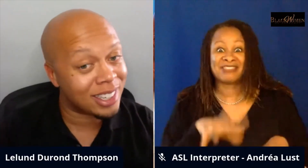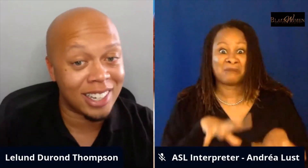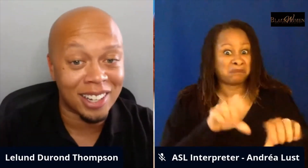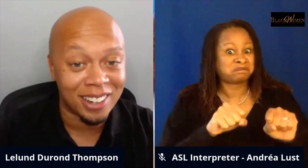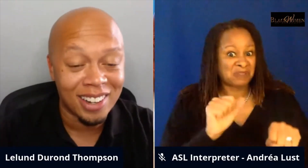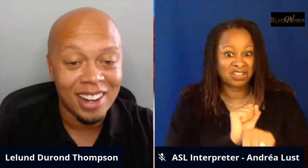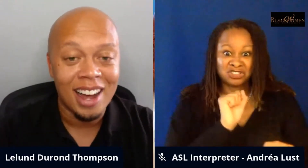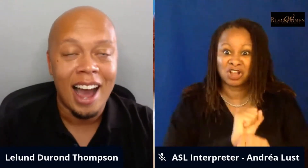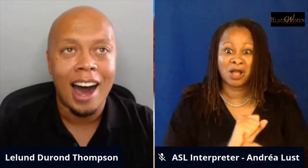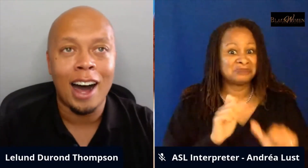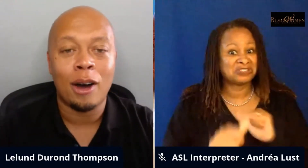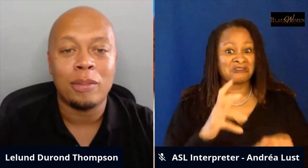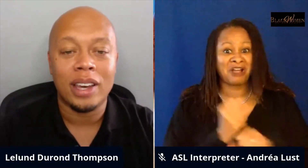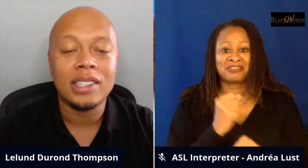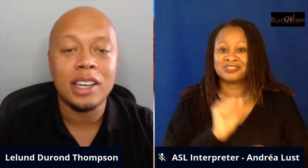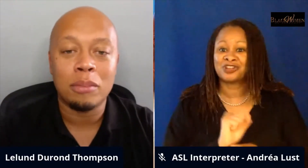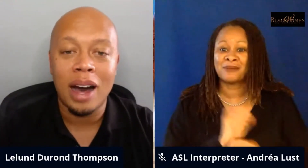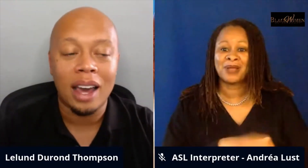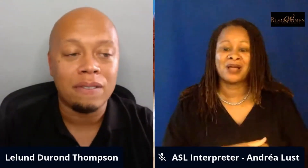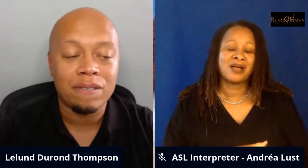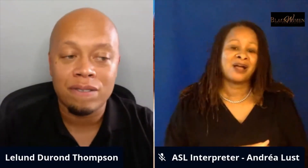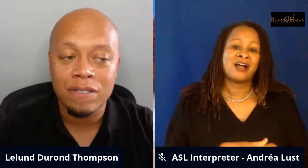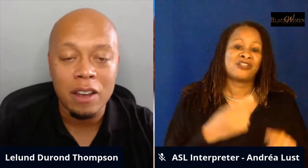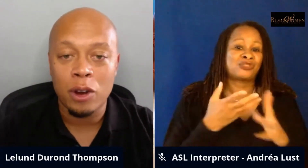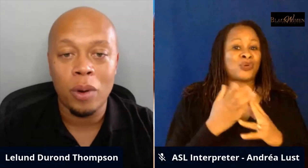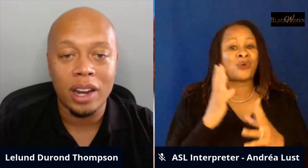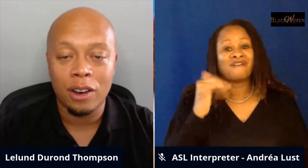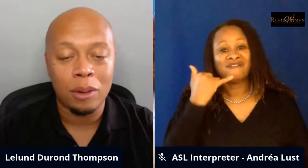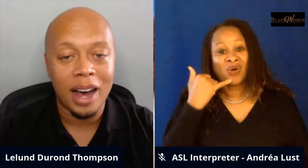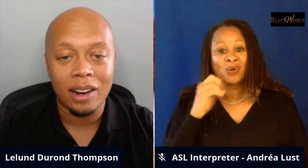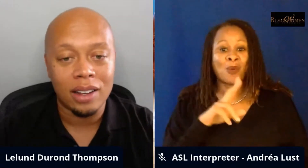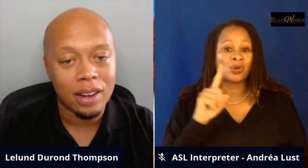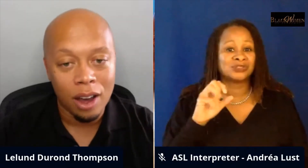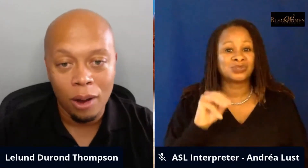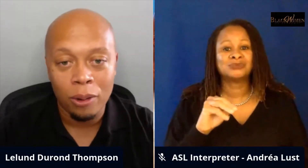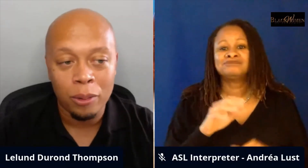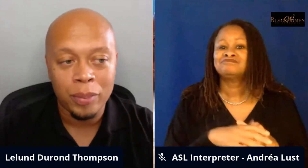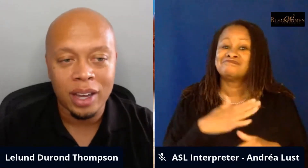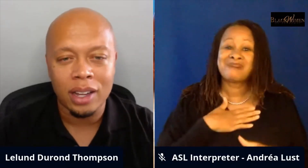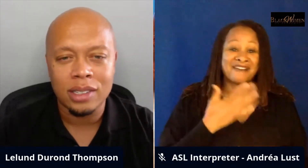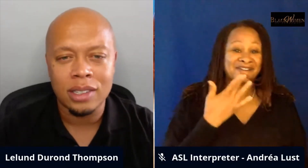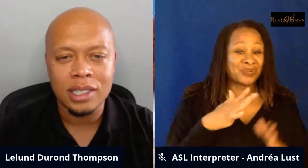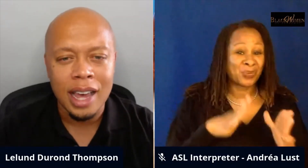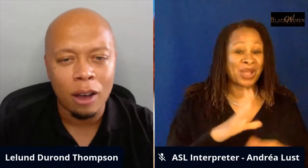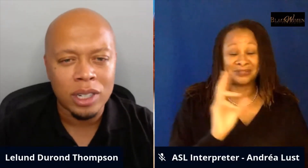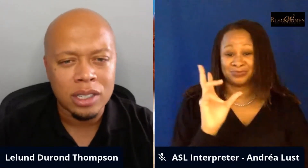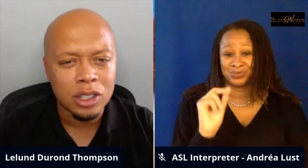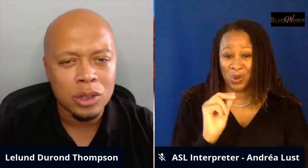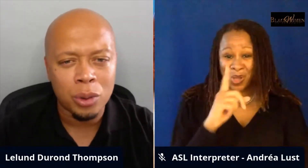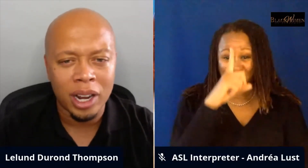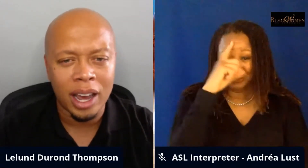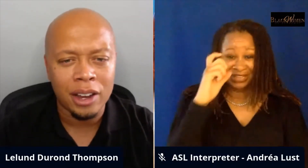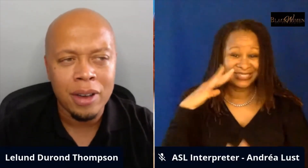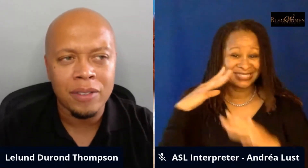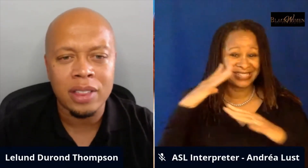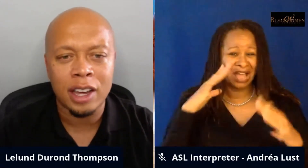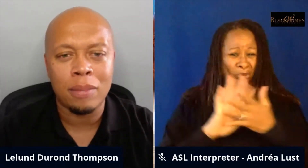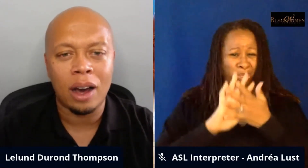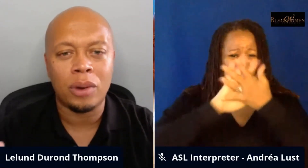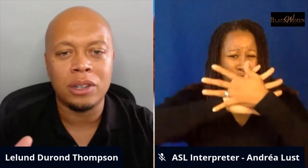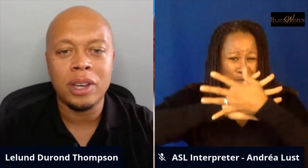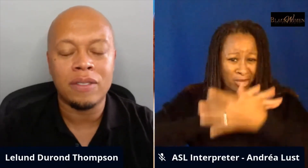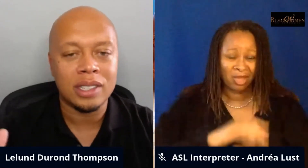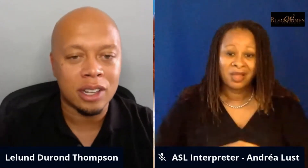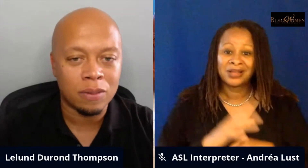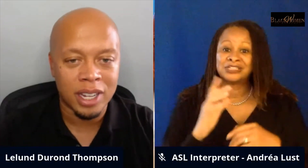jobs still. Is it my favorite way to go about it? No, because the sound is distorted. And you have to think